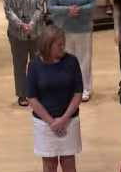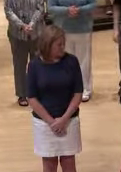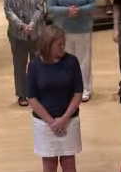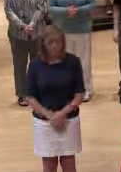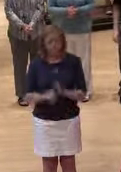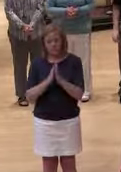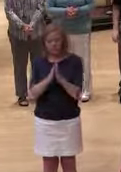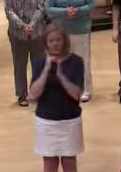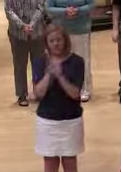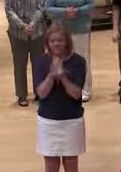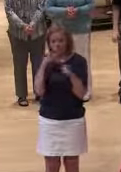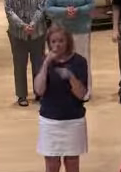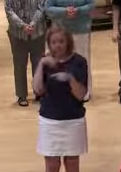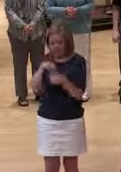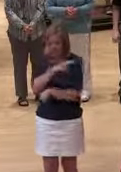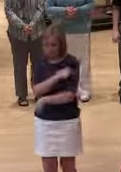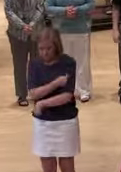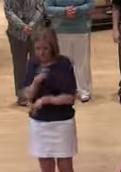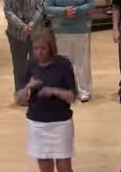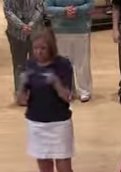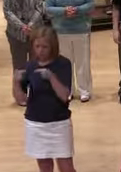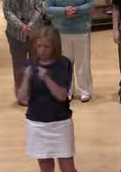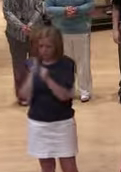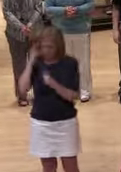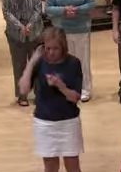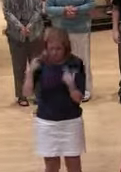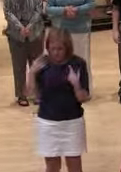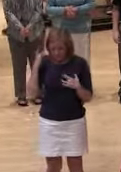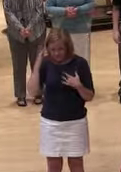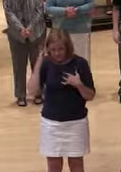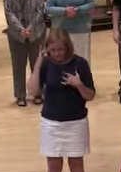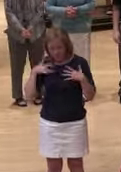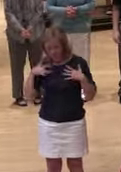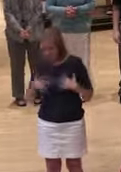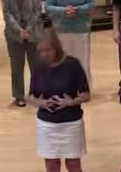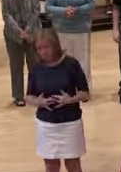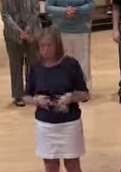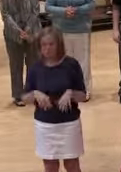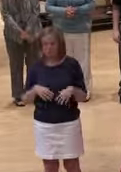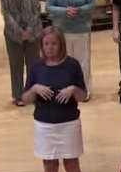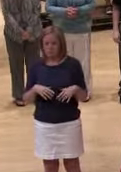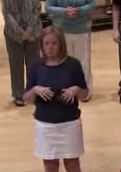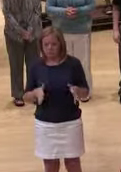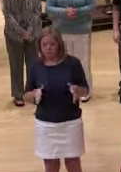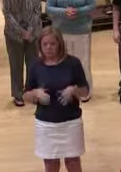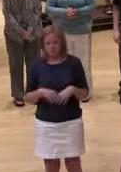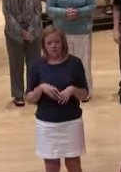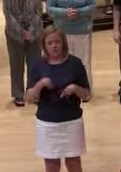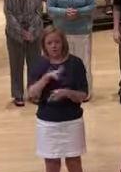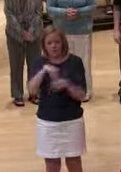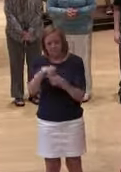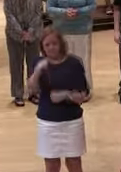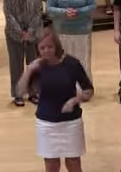Let's pray for everybody in the hospital, people struggling with mental illness, depression, anxiety, people in active